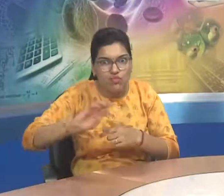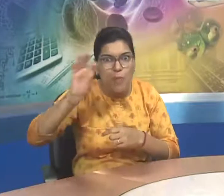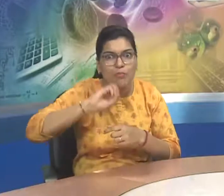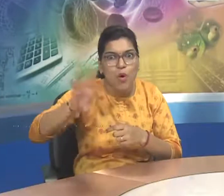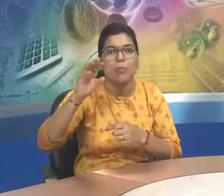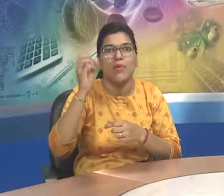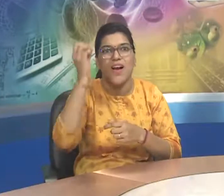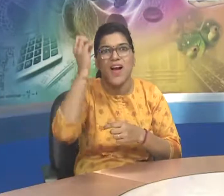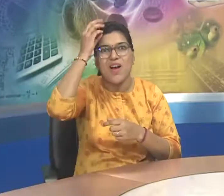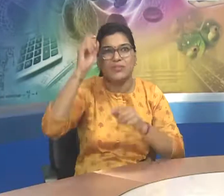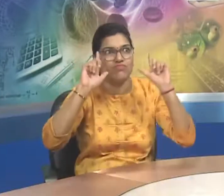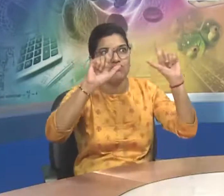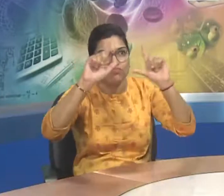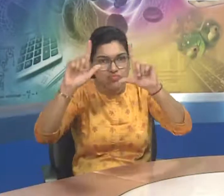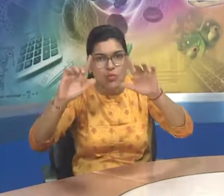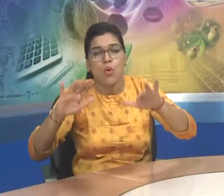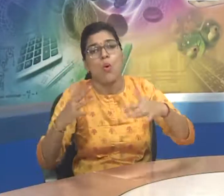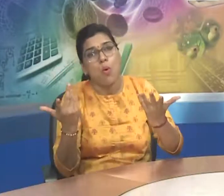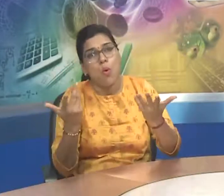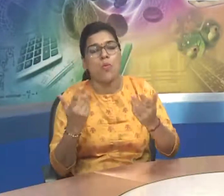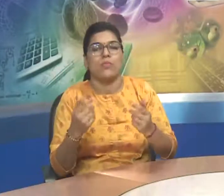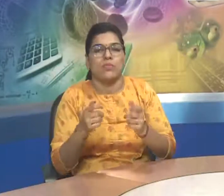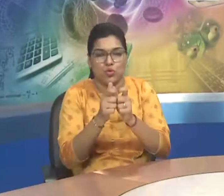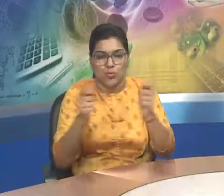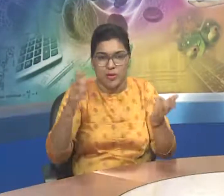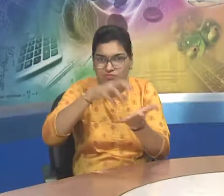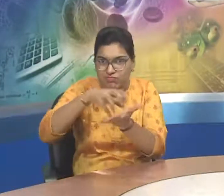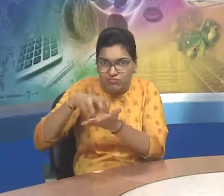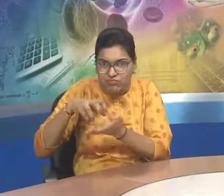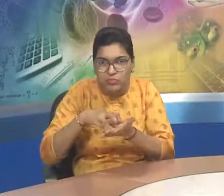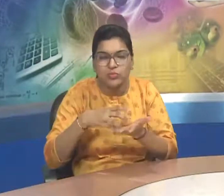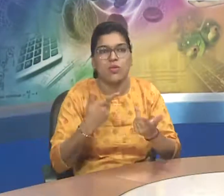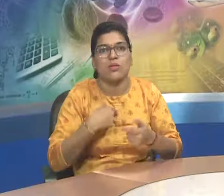for a renewed and